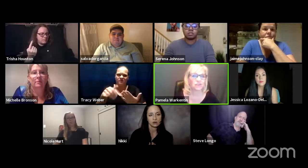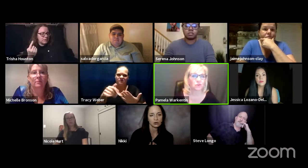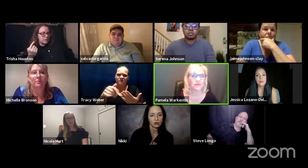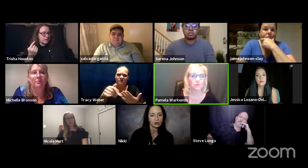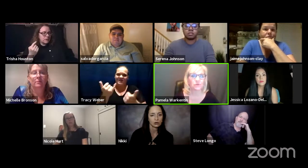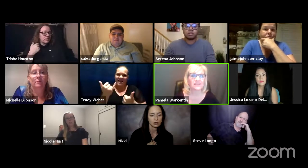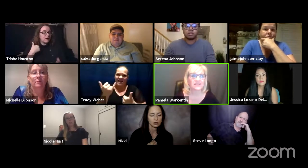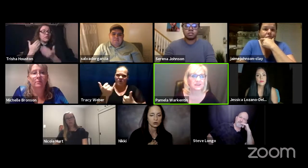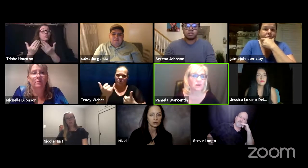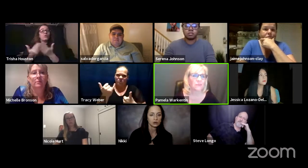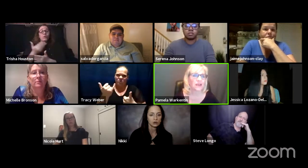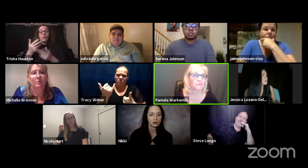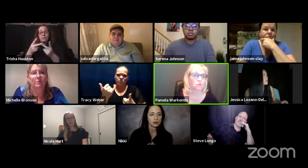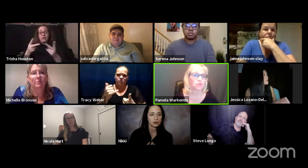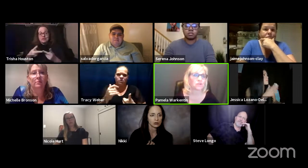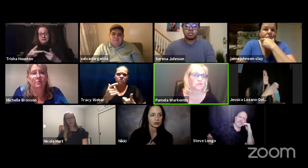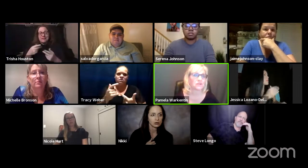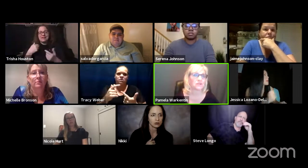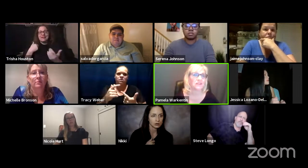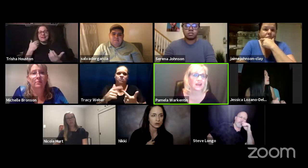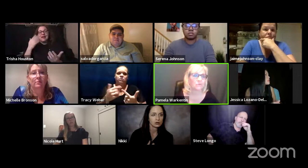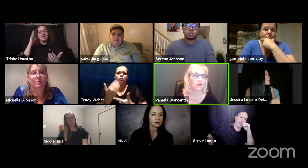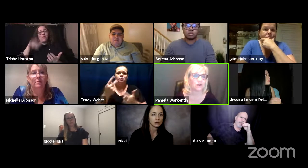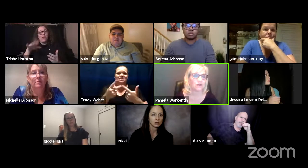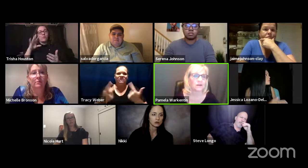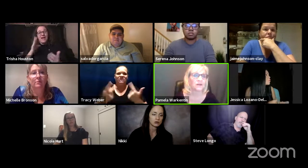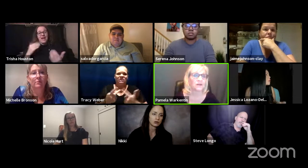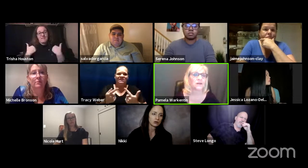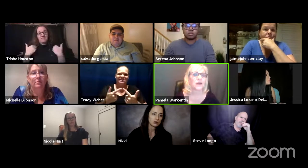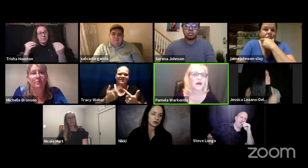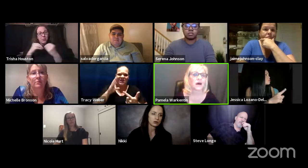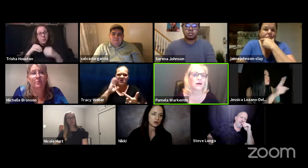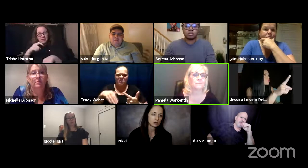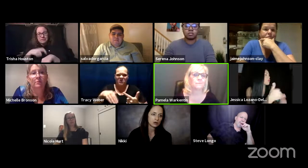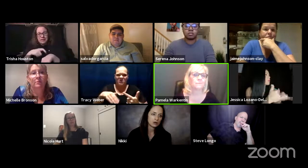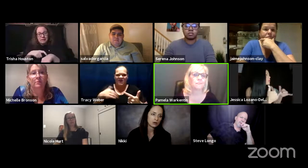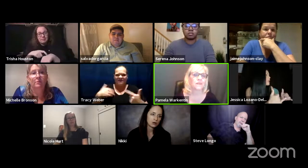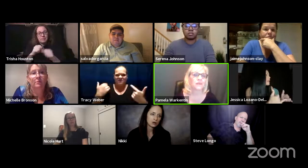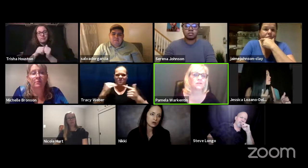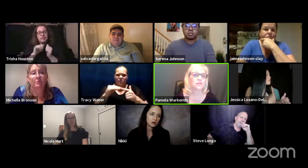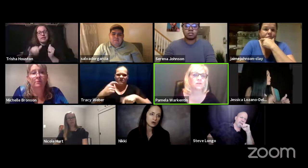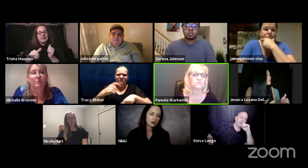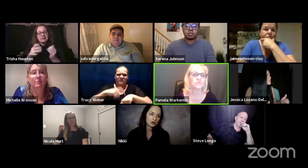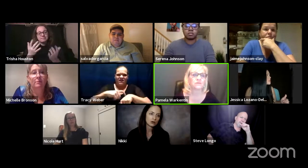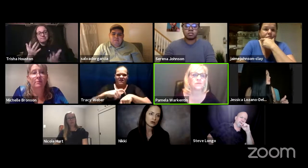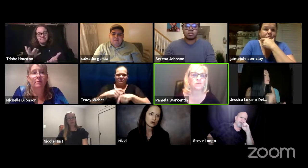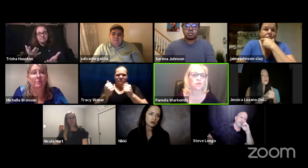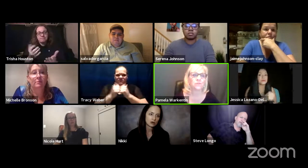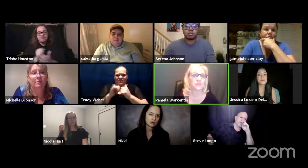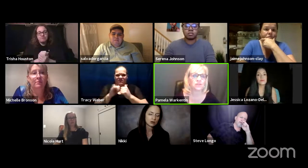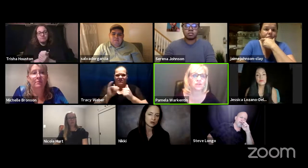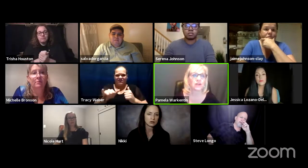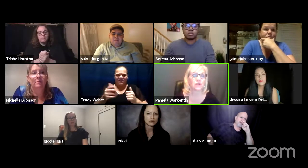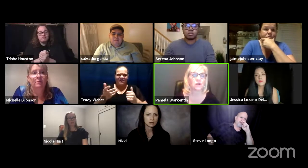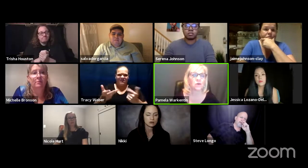So I do need someone to make a motion to that regard. In terms of the new position, I